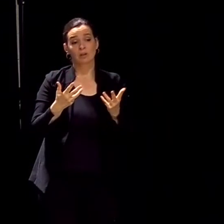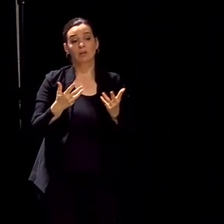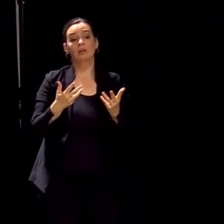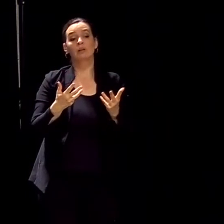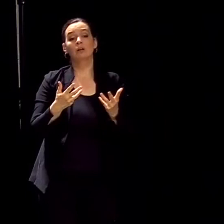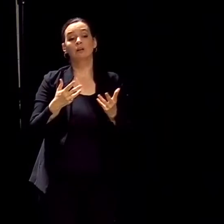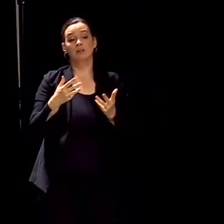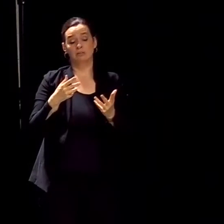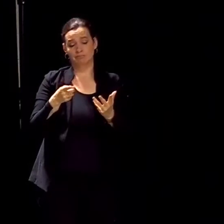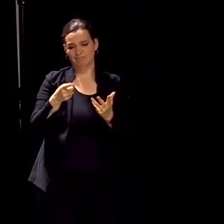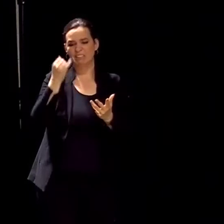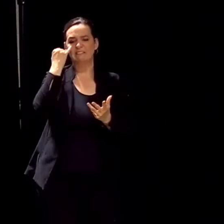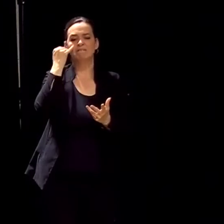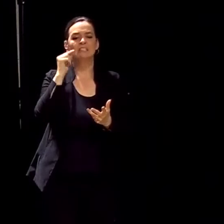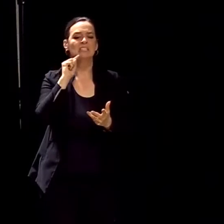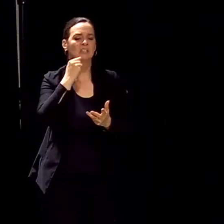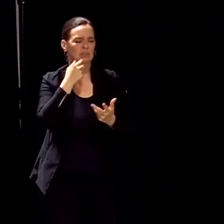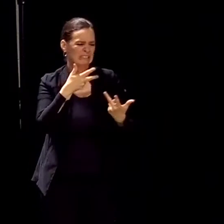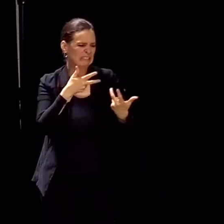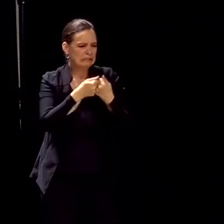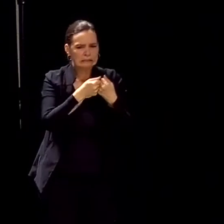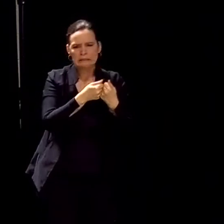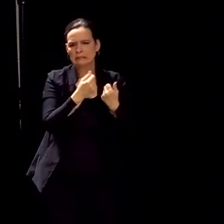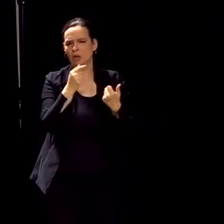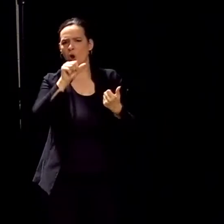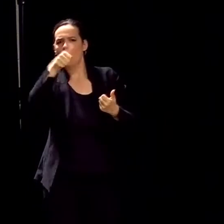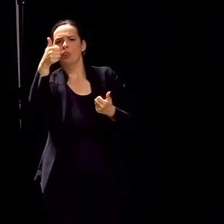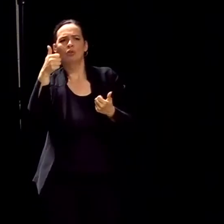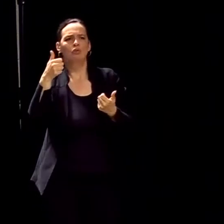And B, we've seen what's happened.